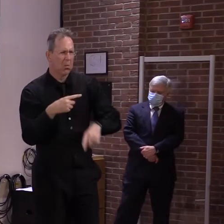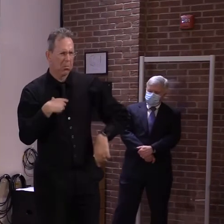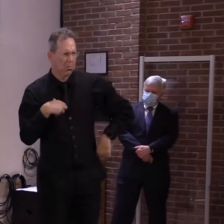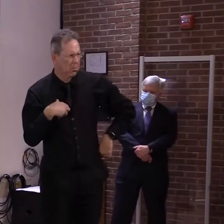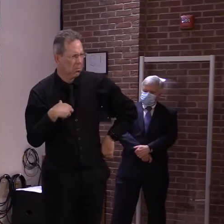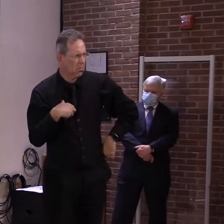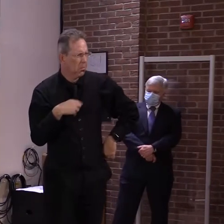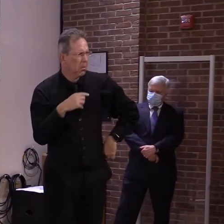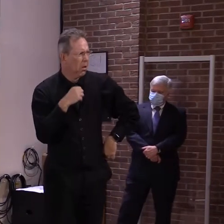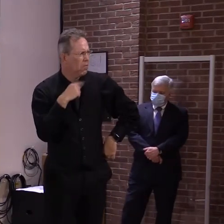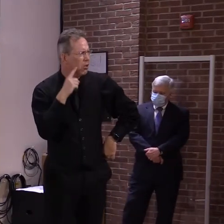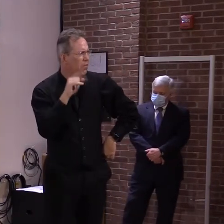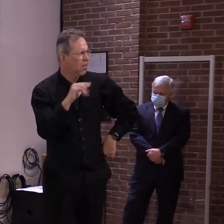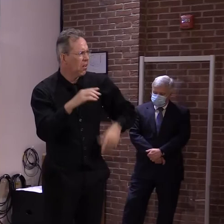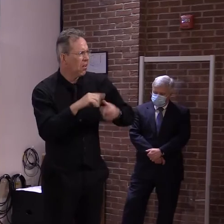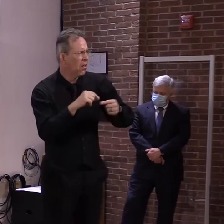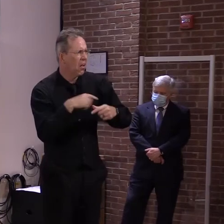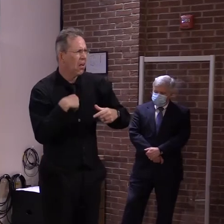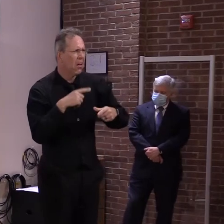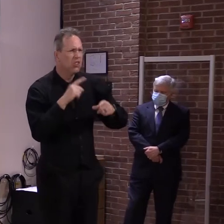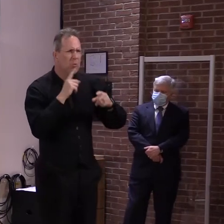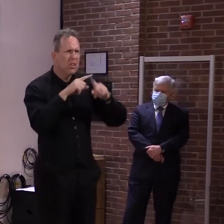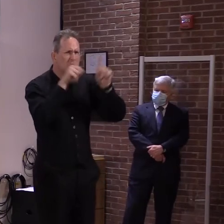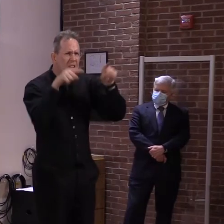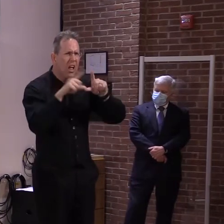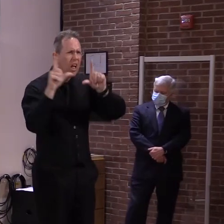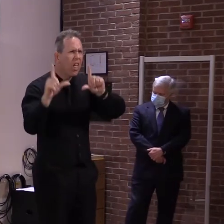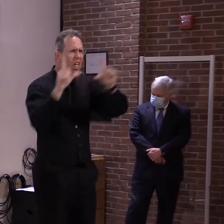and I'm going to look into it and happy to get back to you.